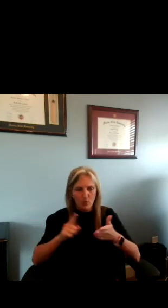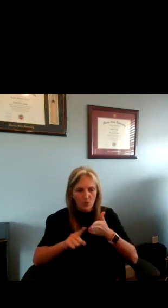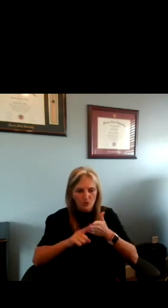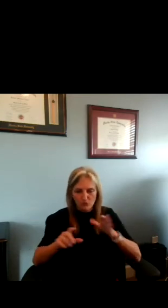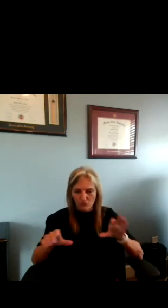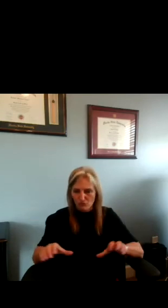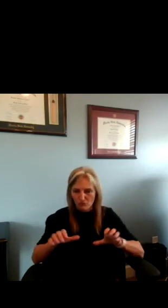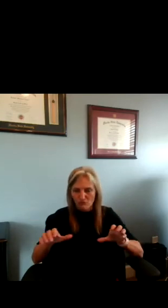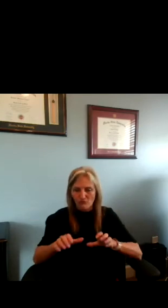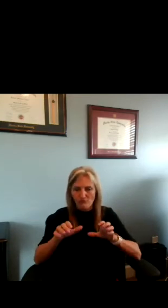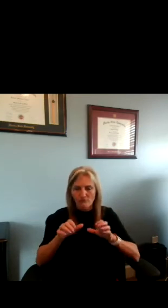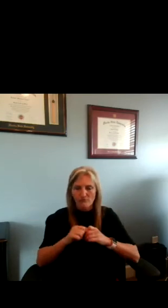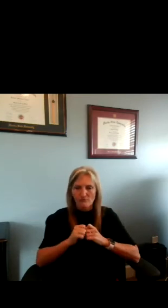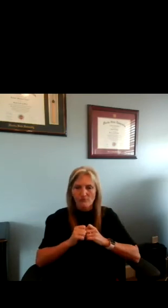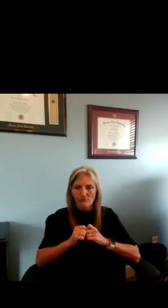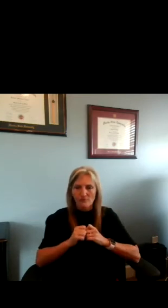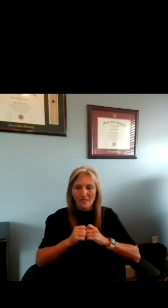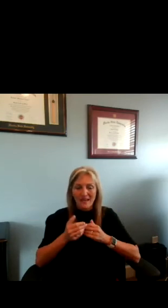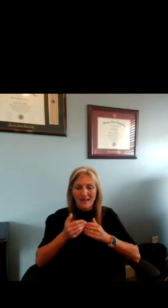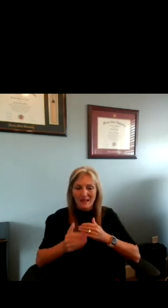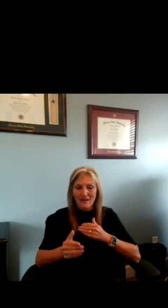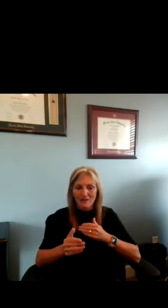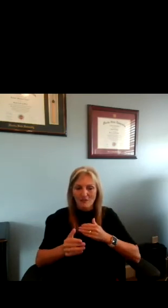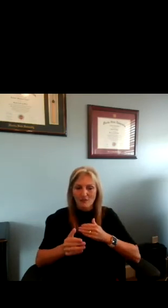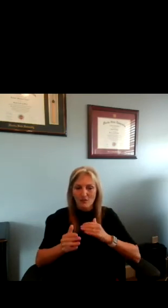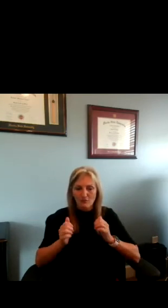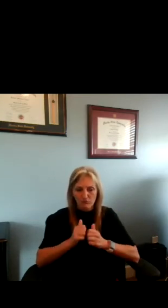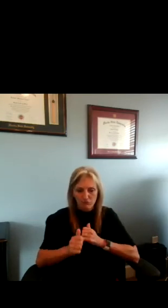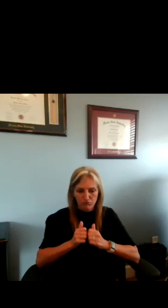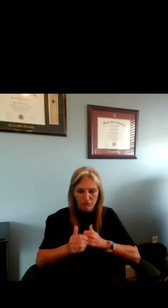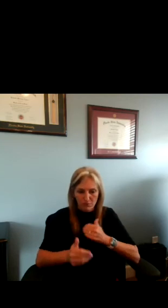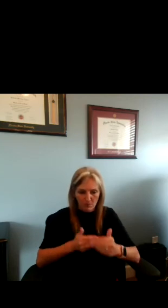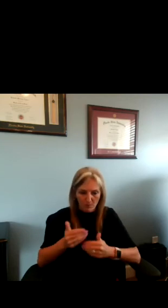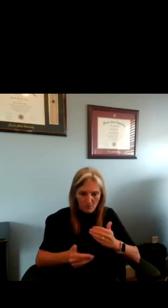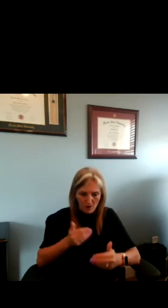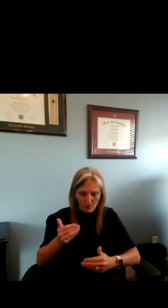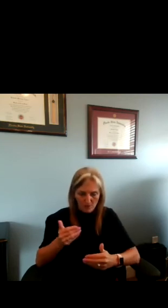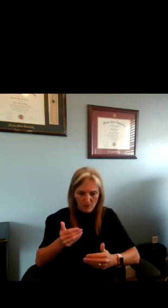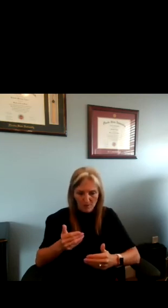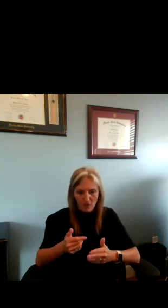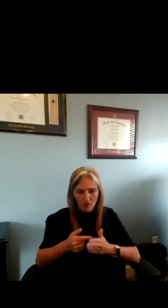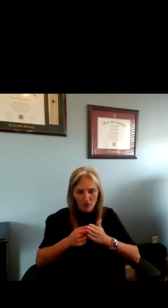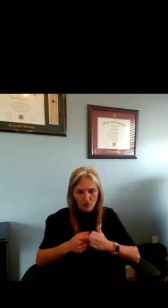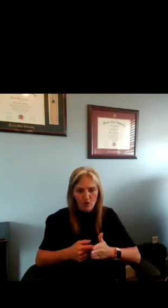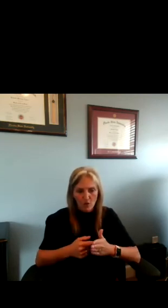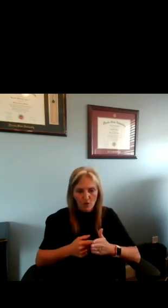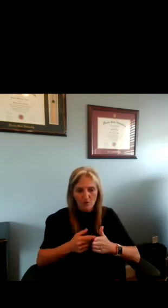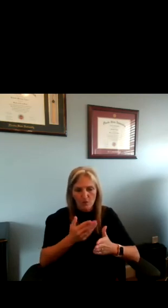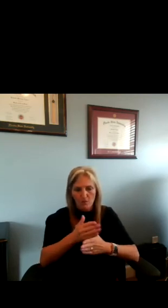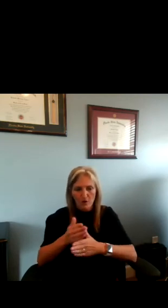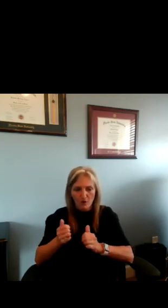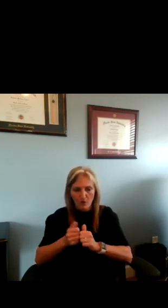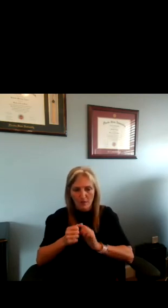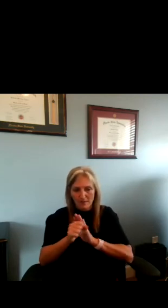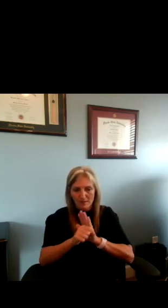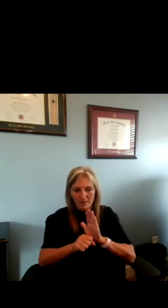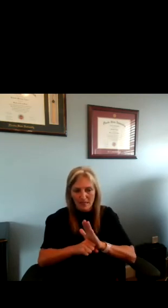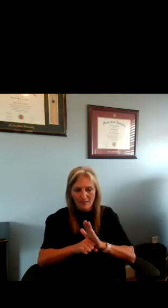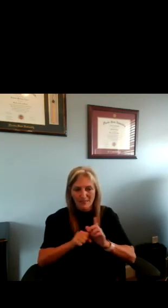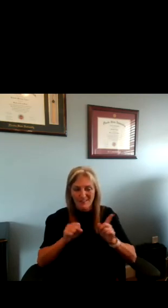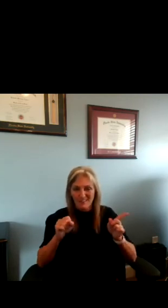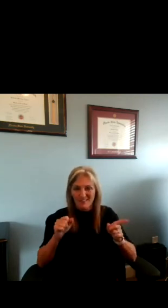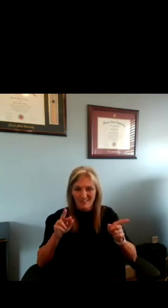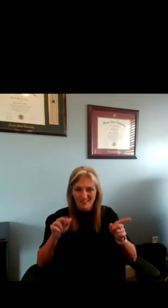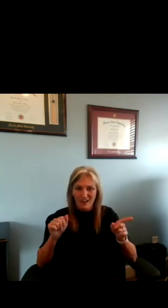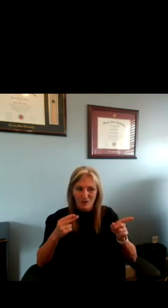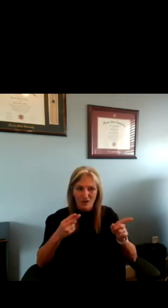about. And then after a competitive process, Urban chose to partner with five states. As Sarah mentioned at the top